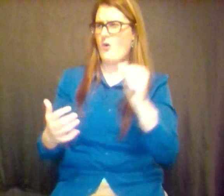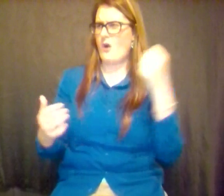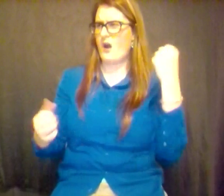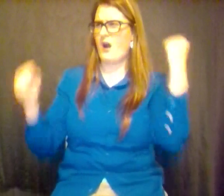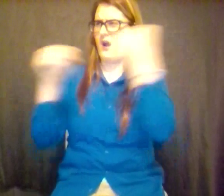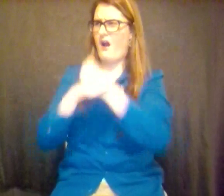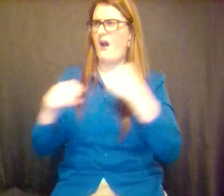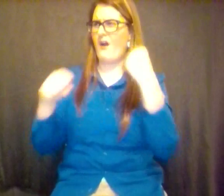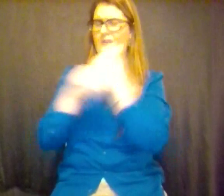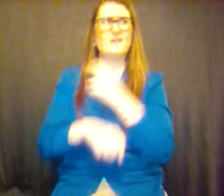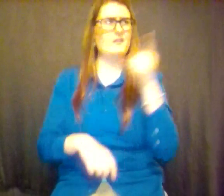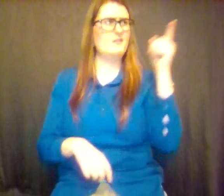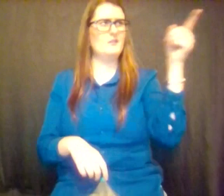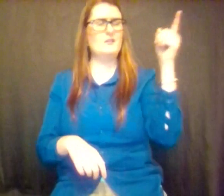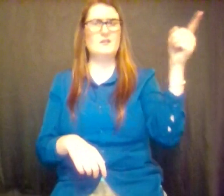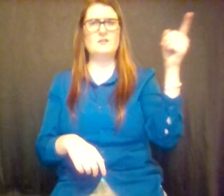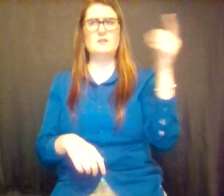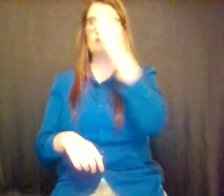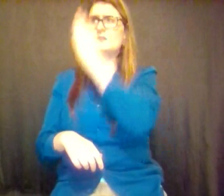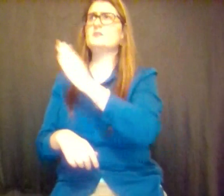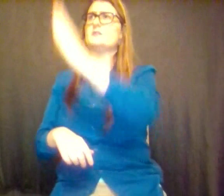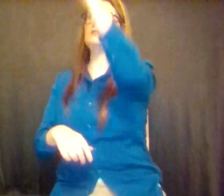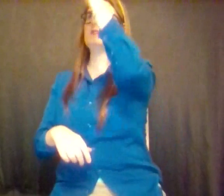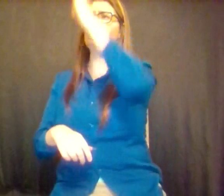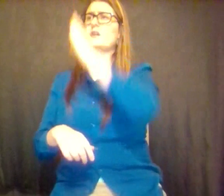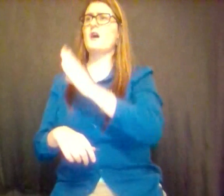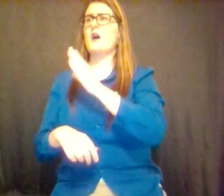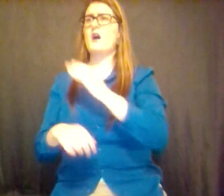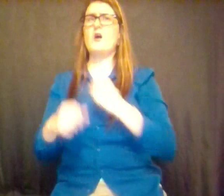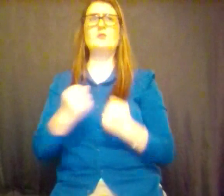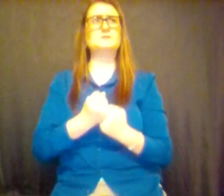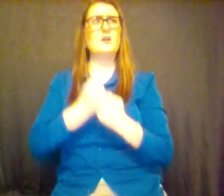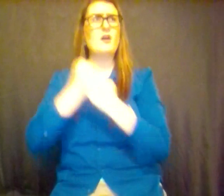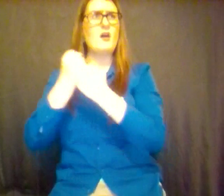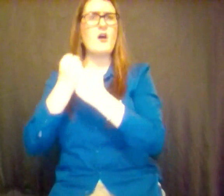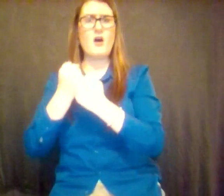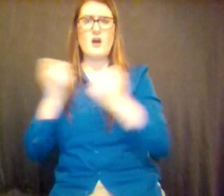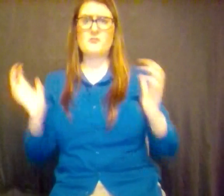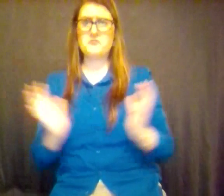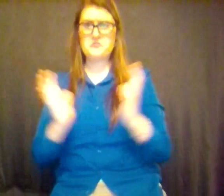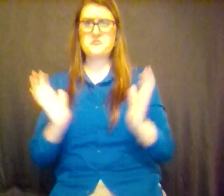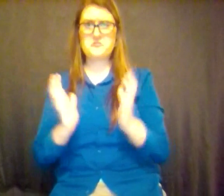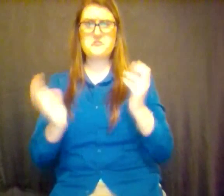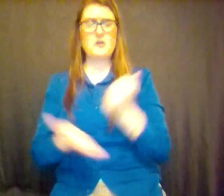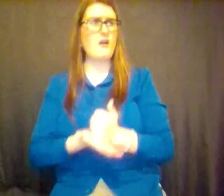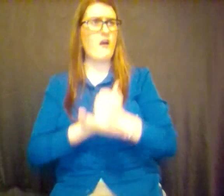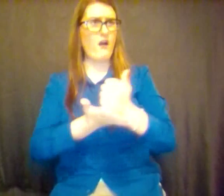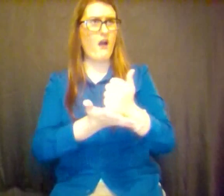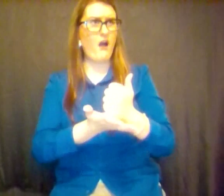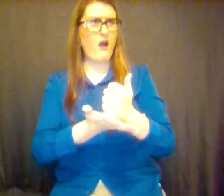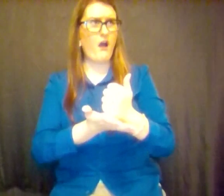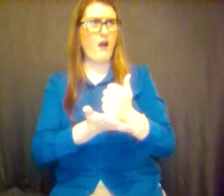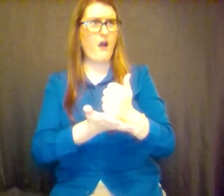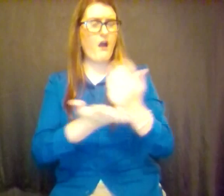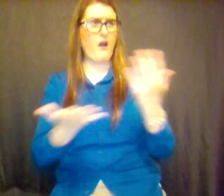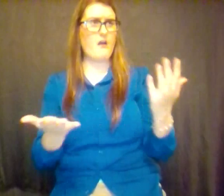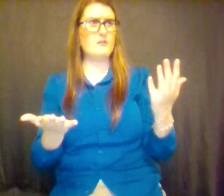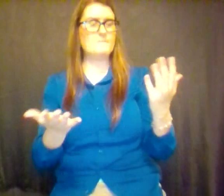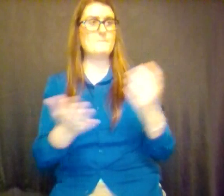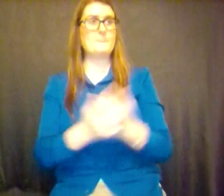that giant is too big for his boots. Well, I'm not going to let him get away with it." When the king of Israel heard what David was saying, he sent for him